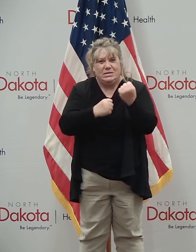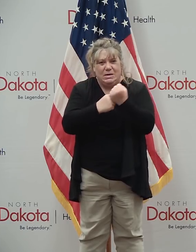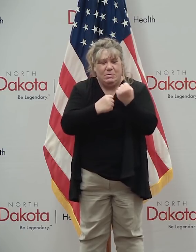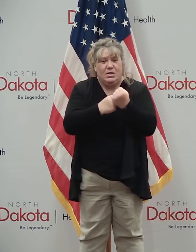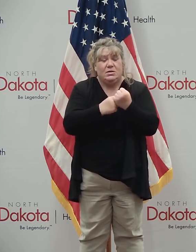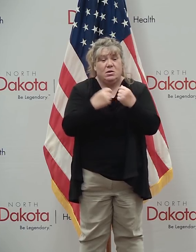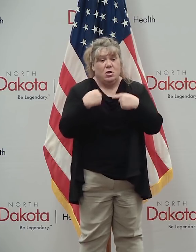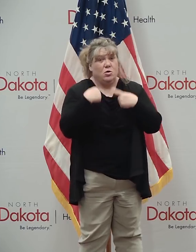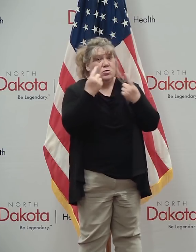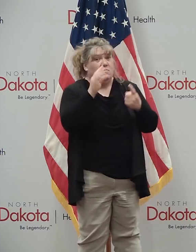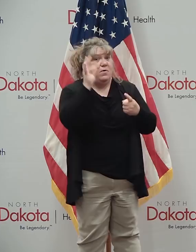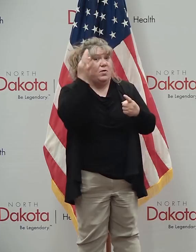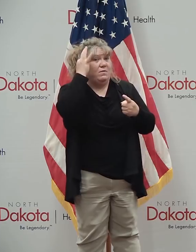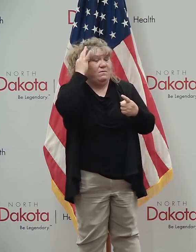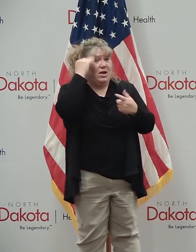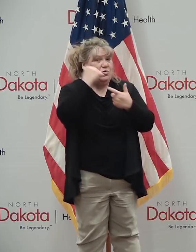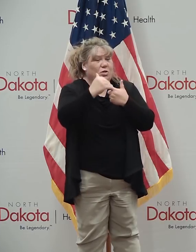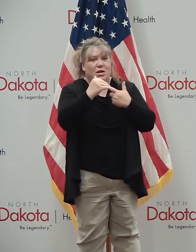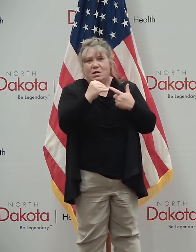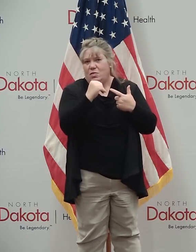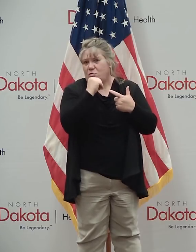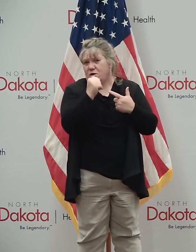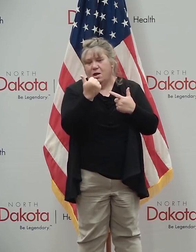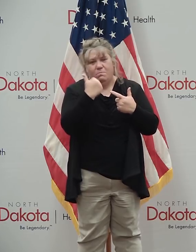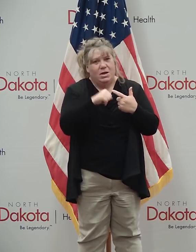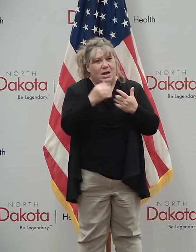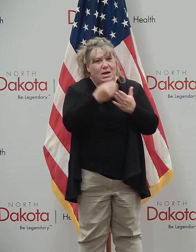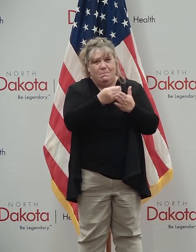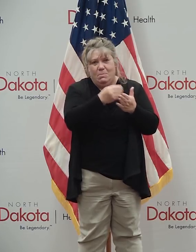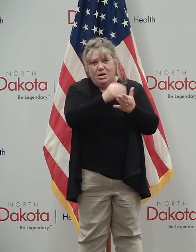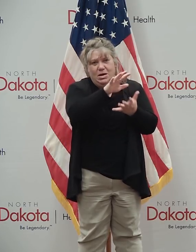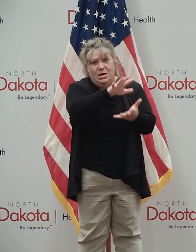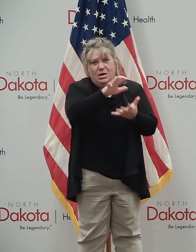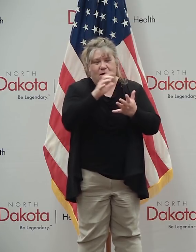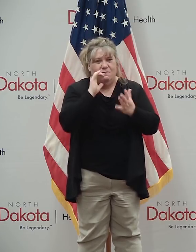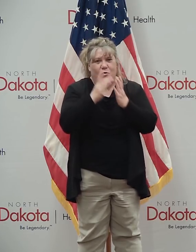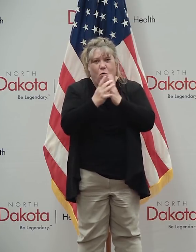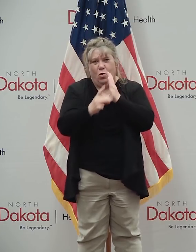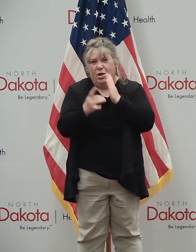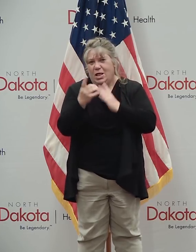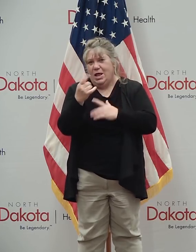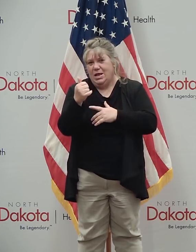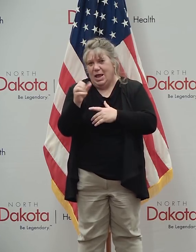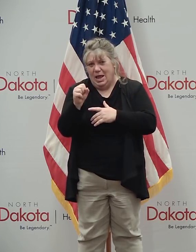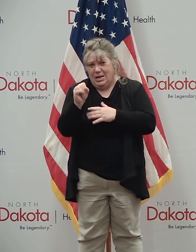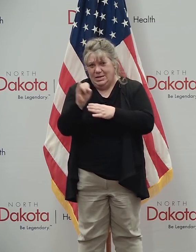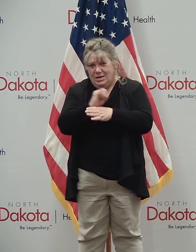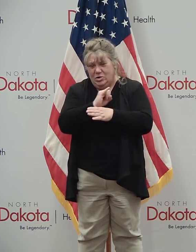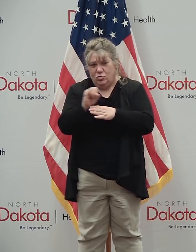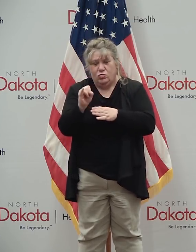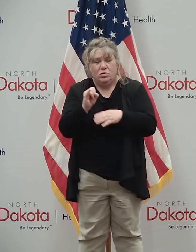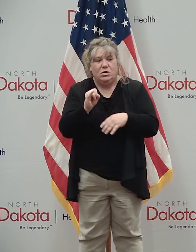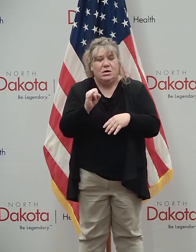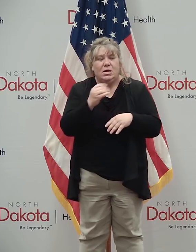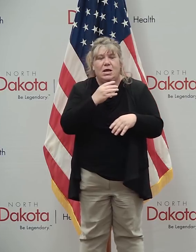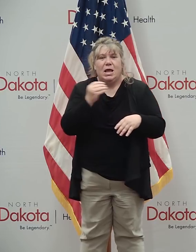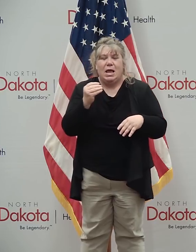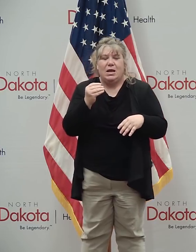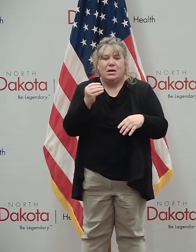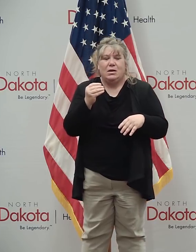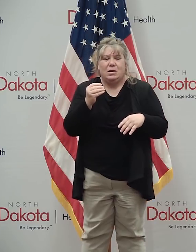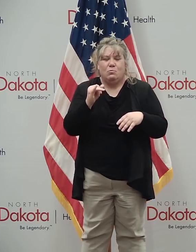So far at the federal level, there has not been relief for the oil and gas industry. And